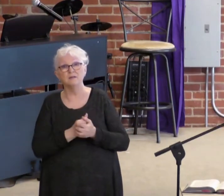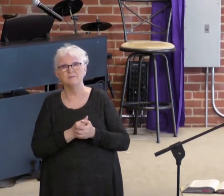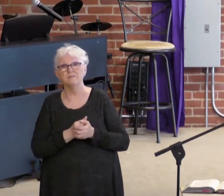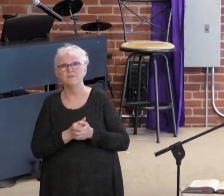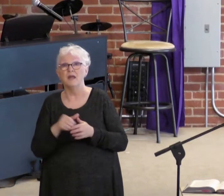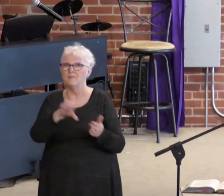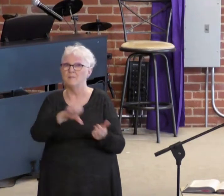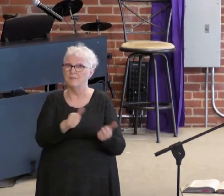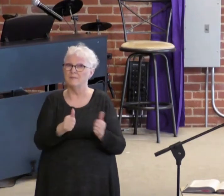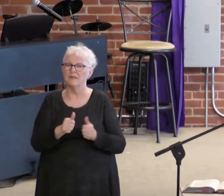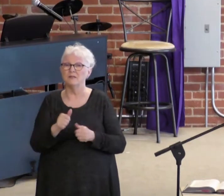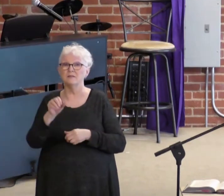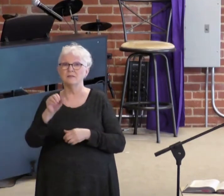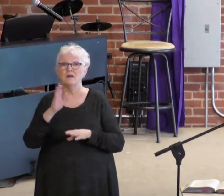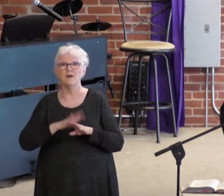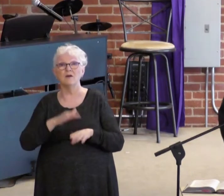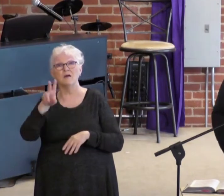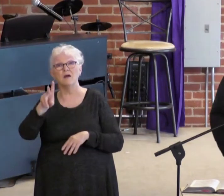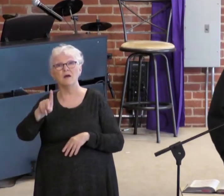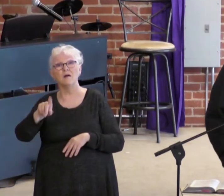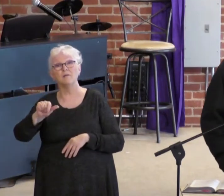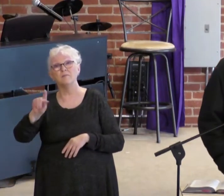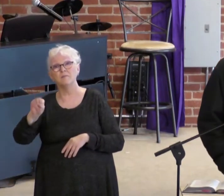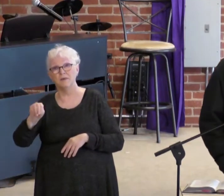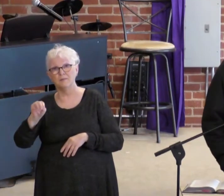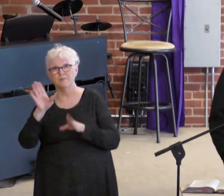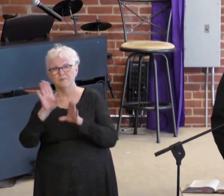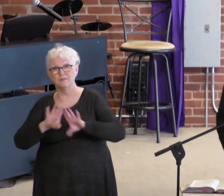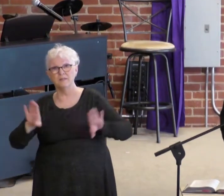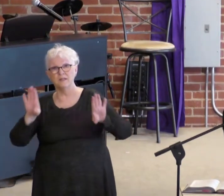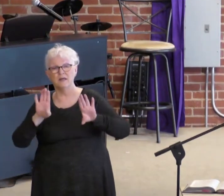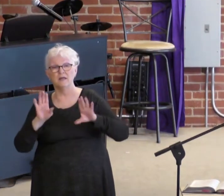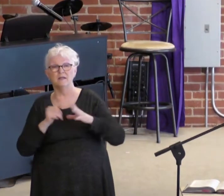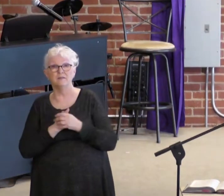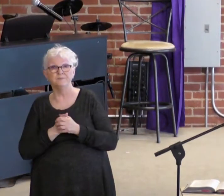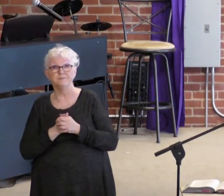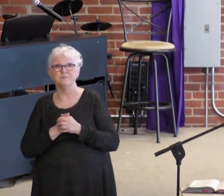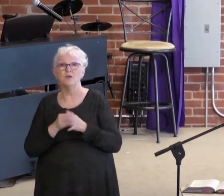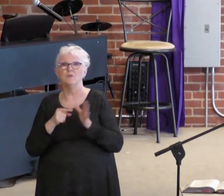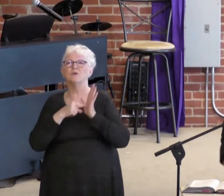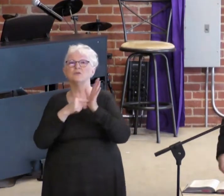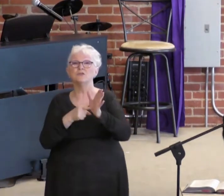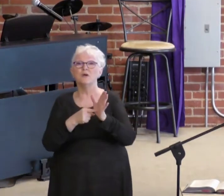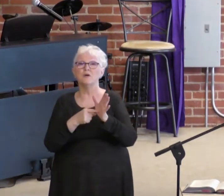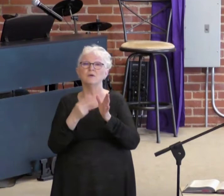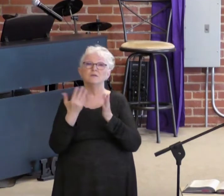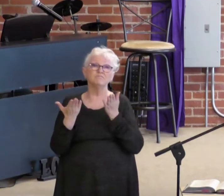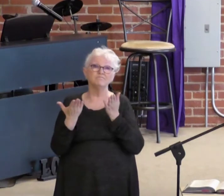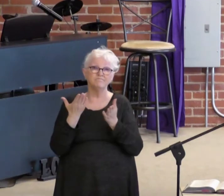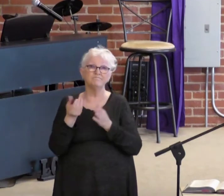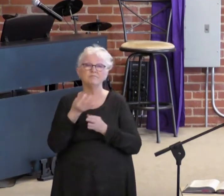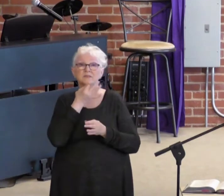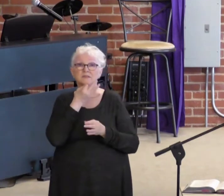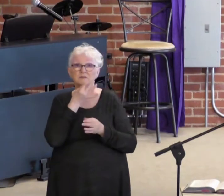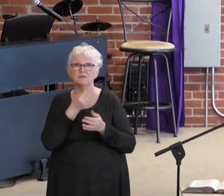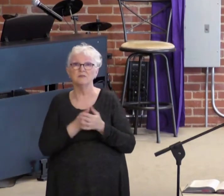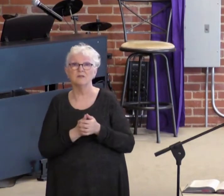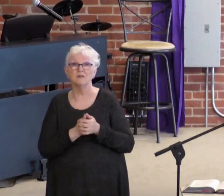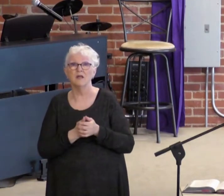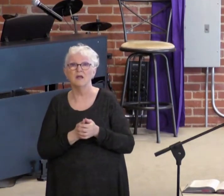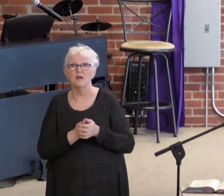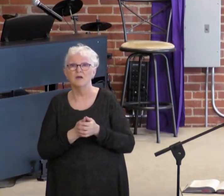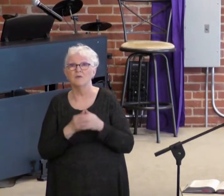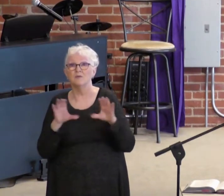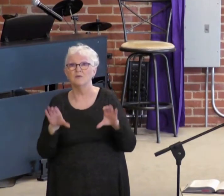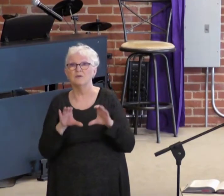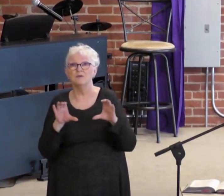that with you in about 2 weeks, you who follow us on social media. We're doing a lot of blasts from the